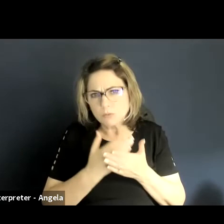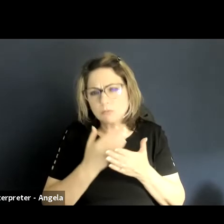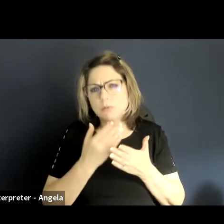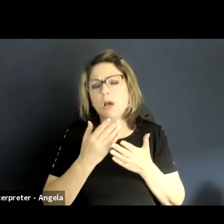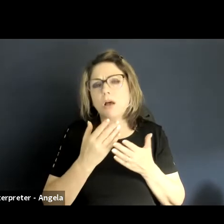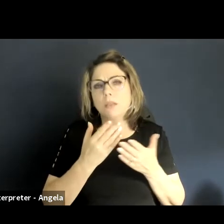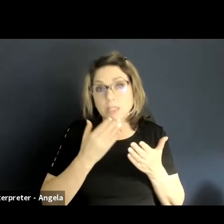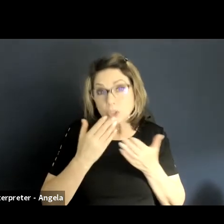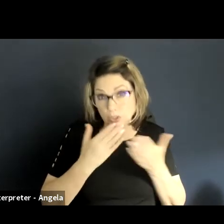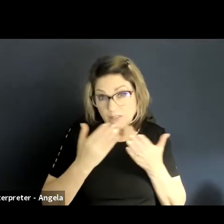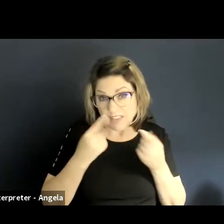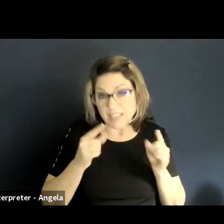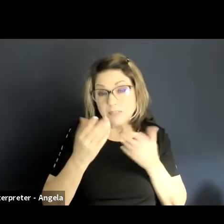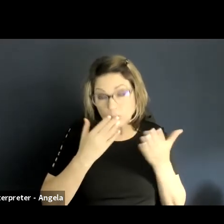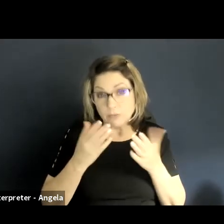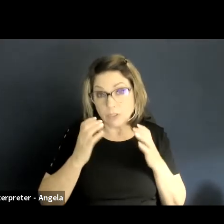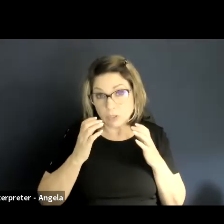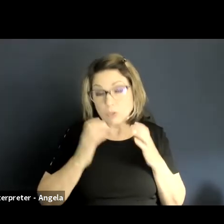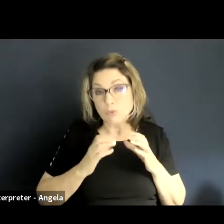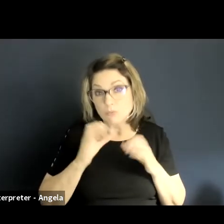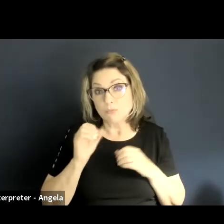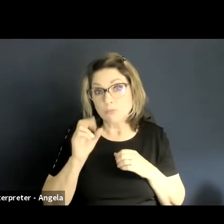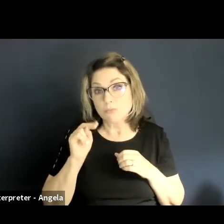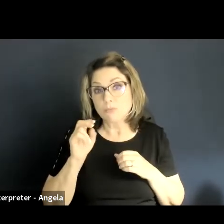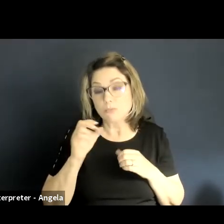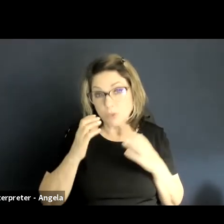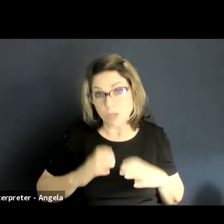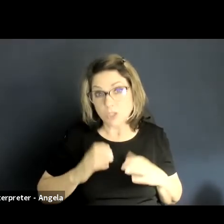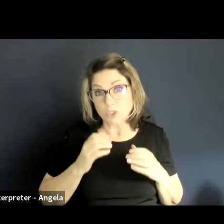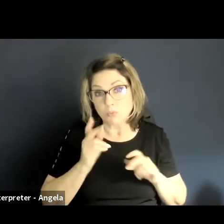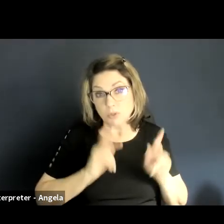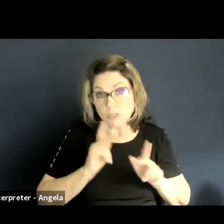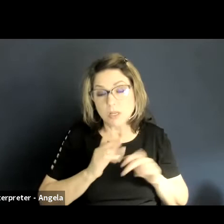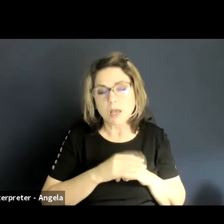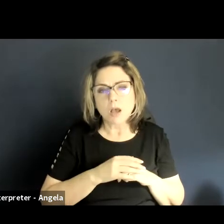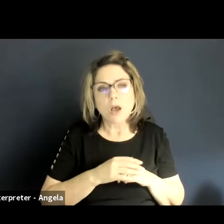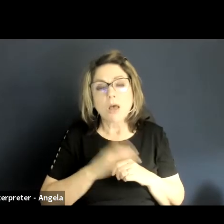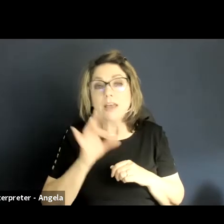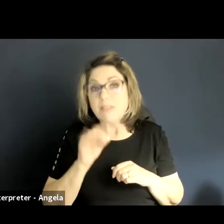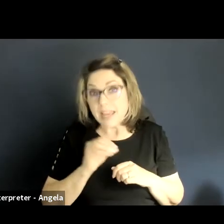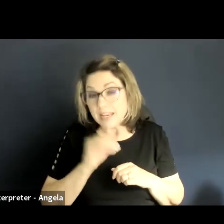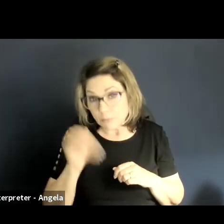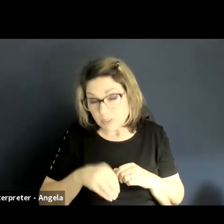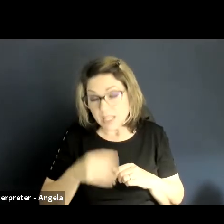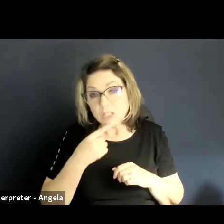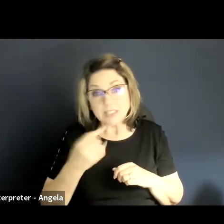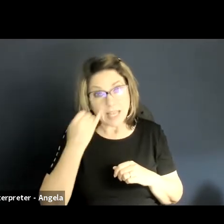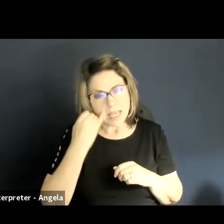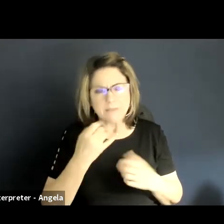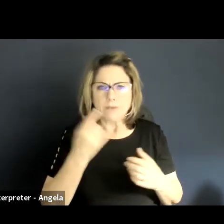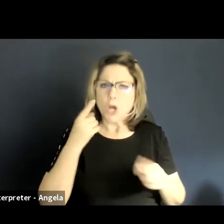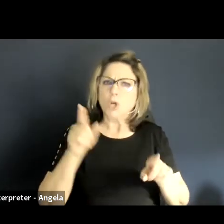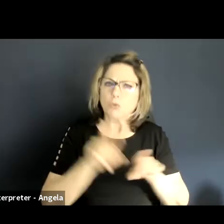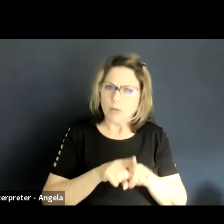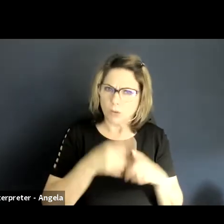In this case, maybe an indicator is 80% of respondents to a survey responded that they agreed or strongly agreed that services were provided